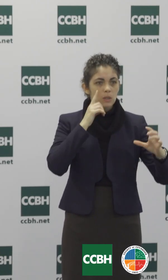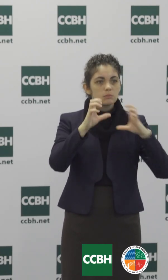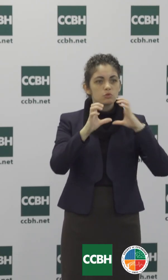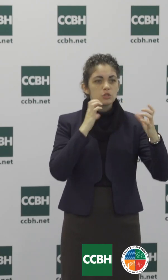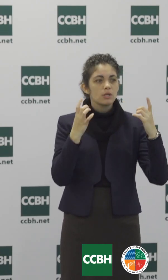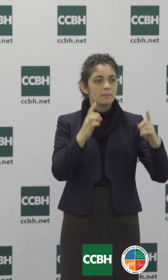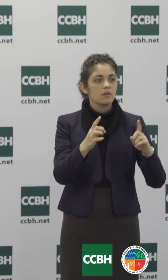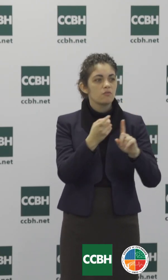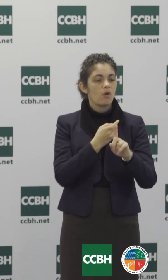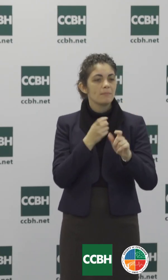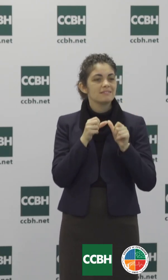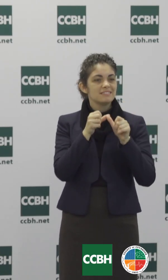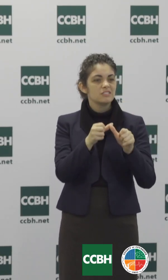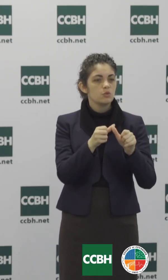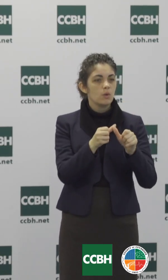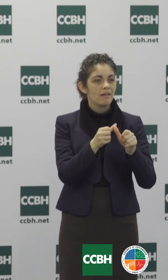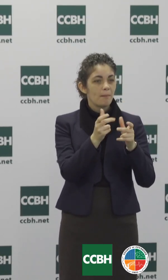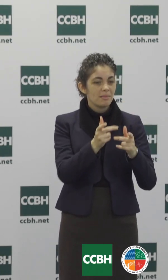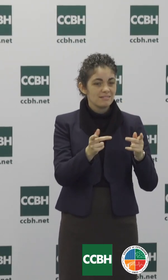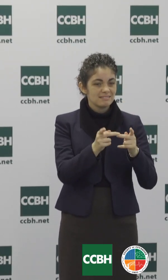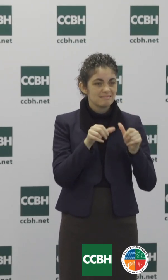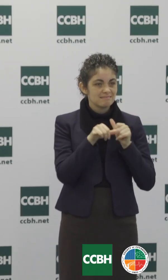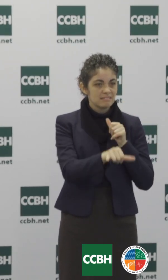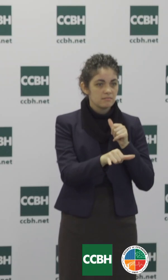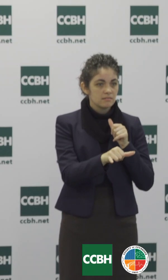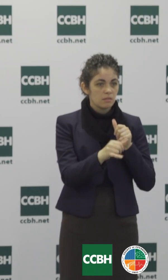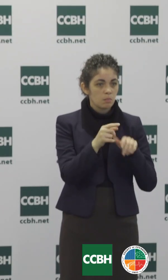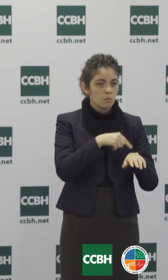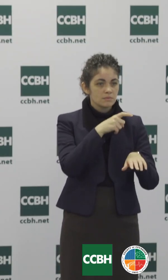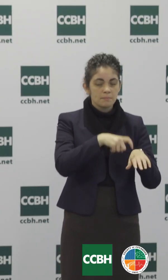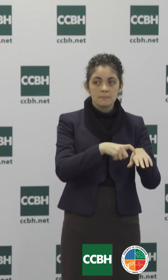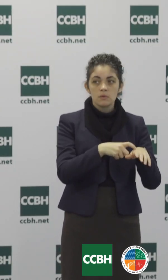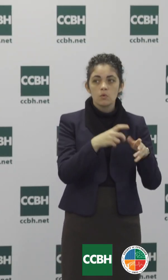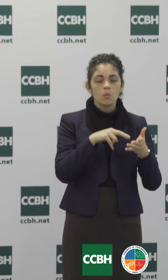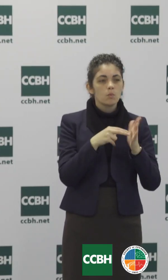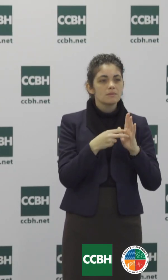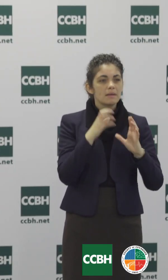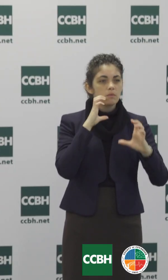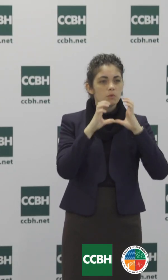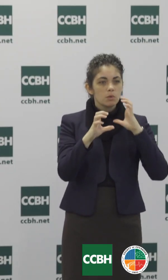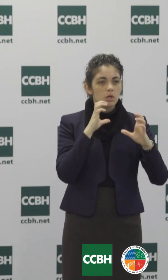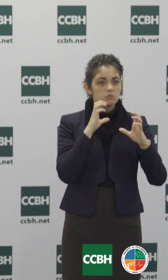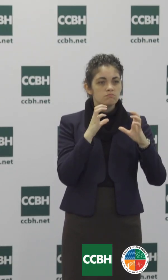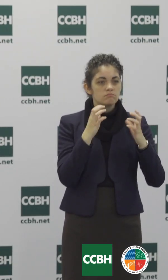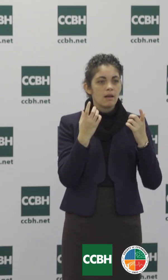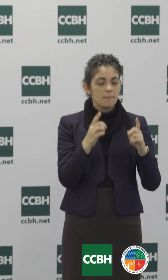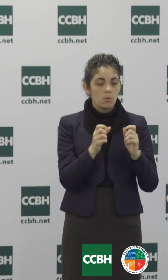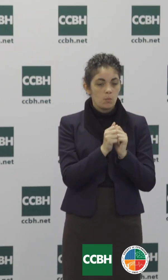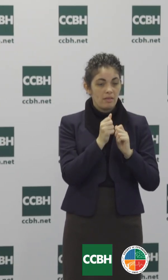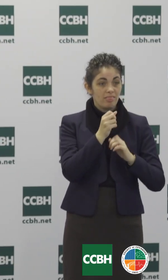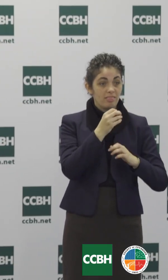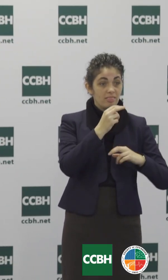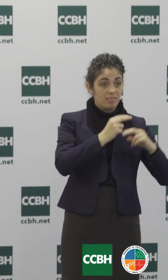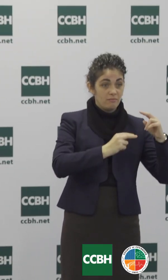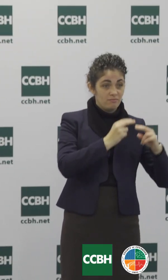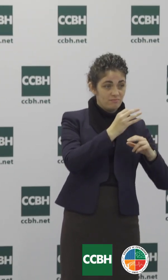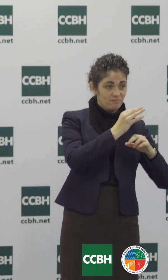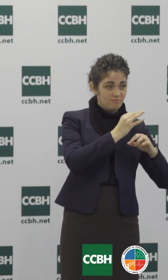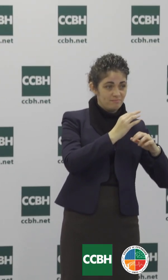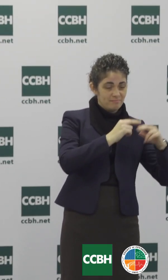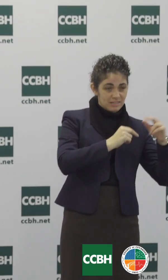communication from long-term care facilities, and how that communication happens between that facility and families that may